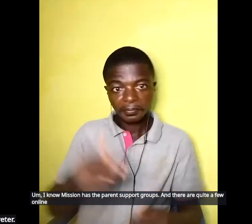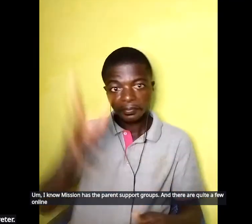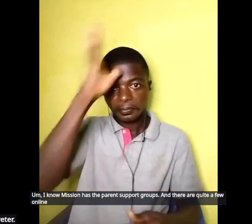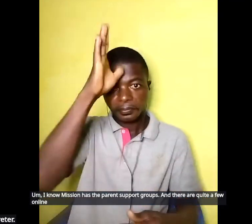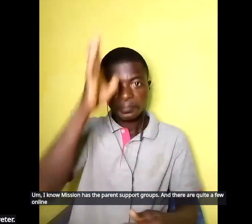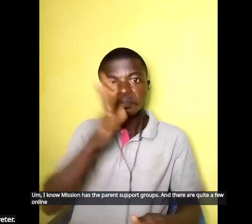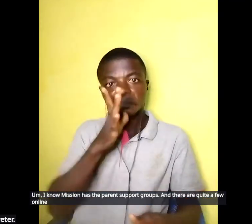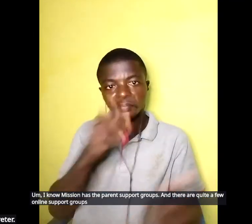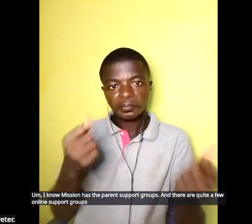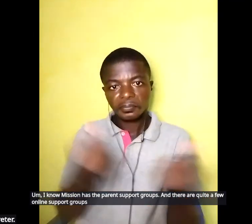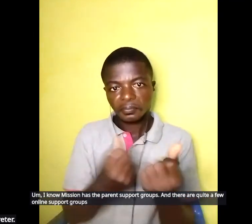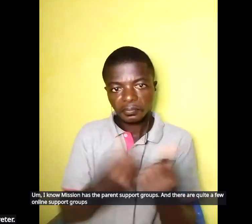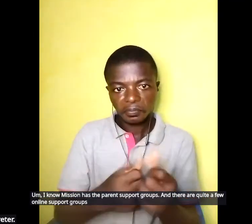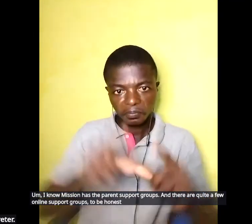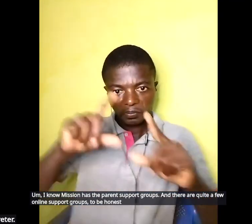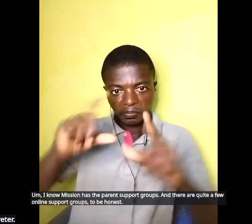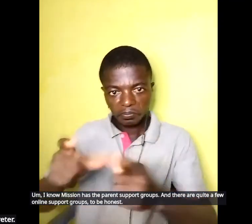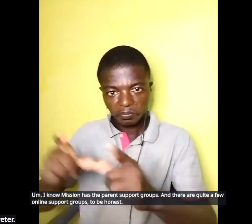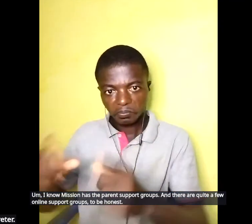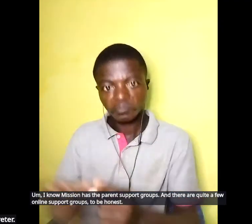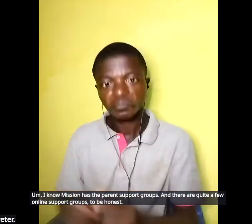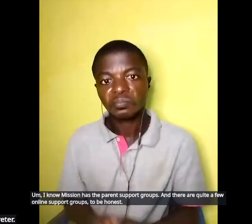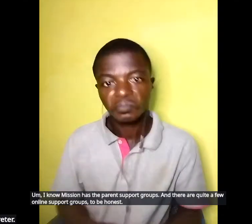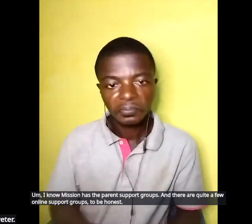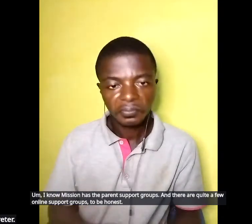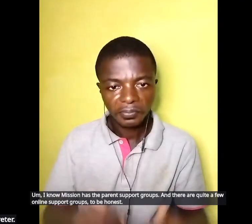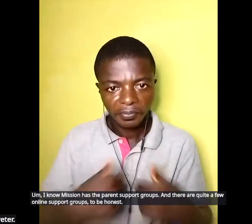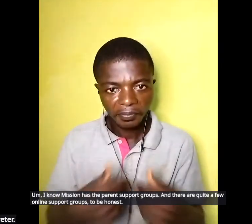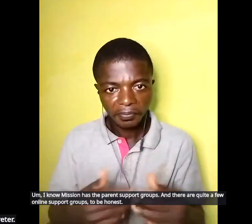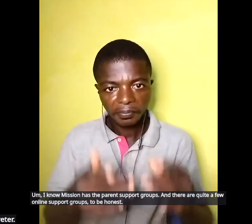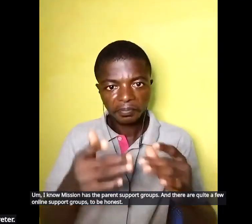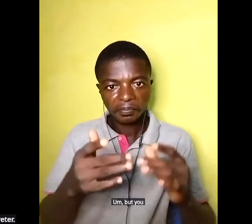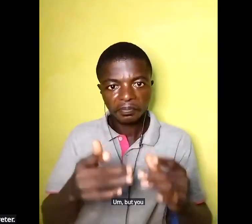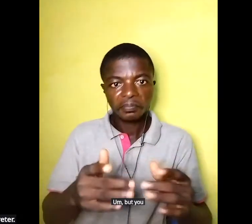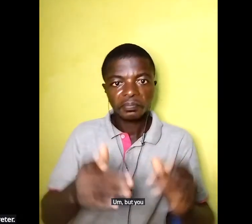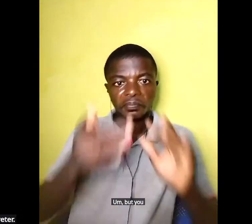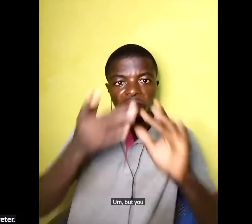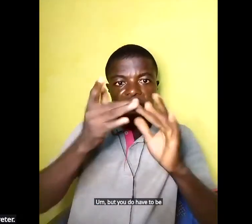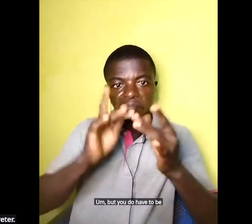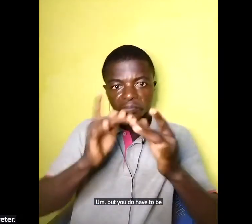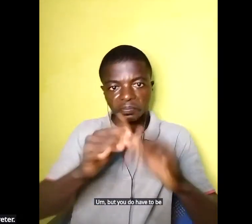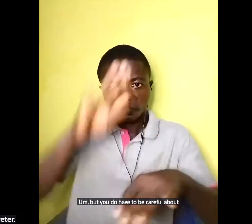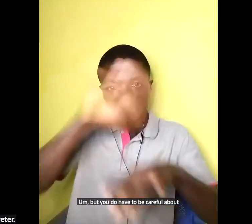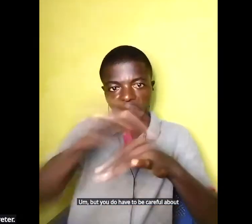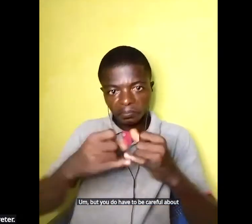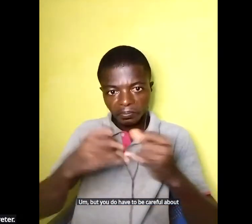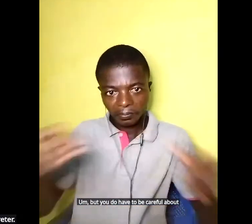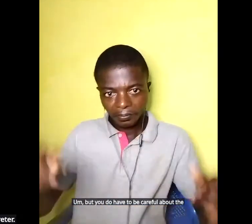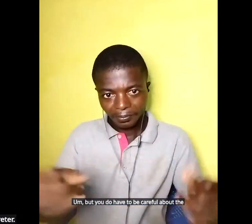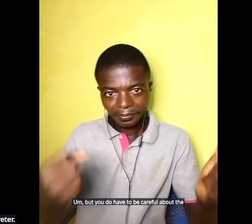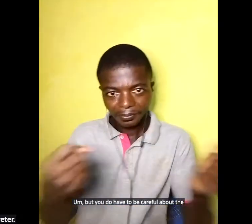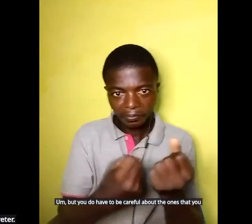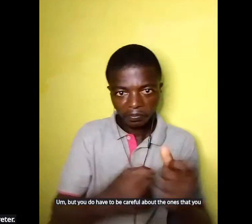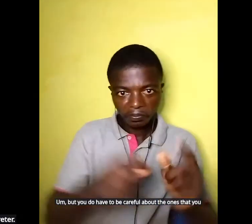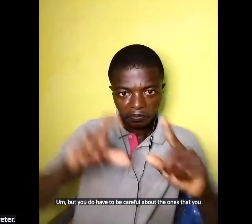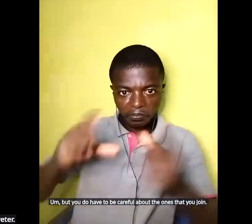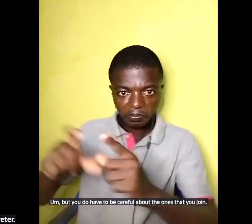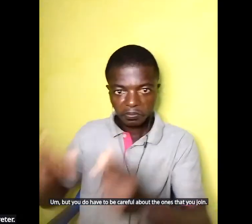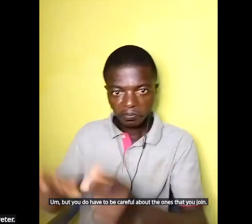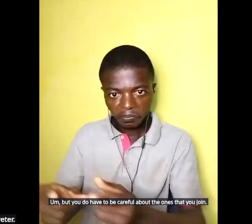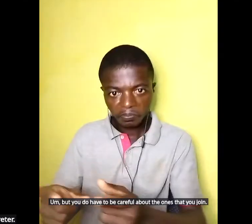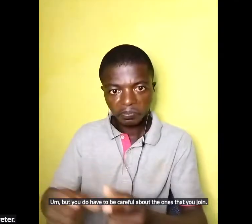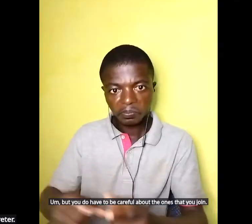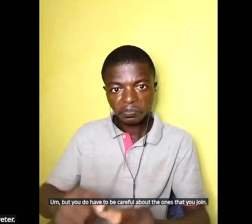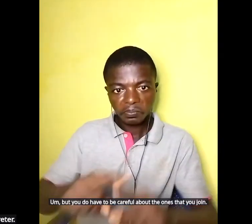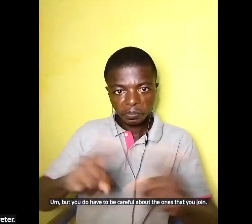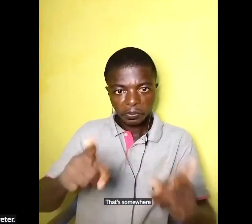support groups, to be honest. But you do have to be careful about the ones that you join. There's some where